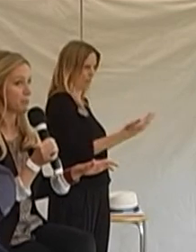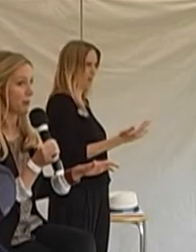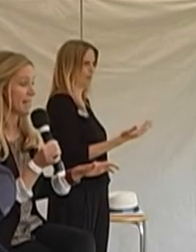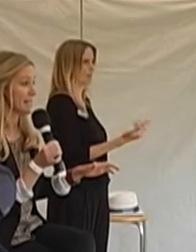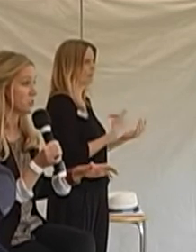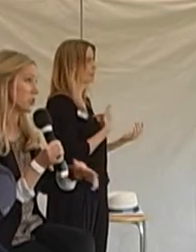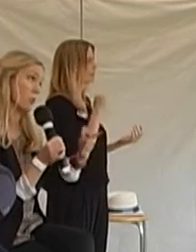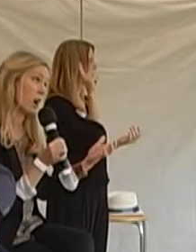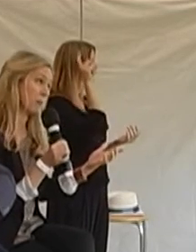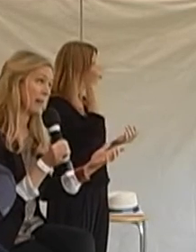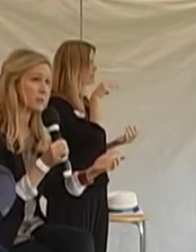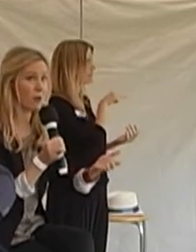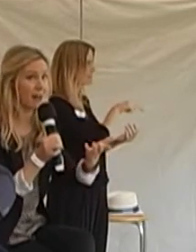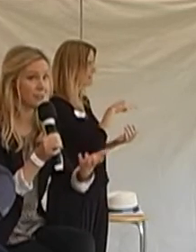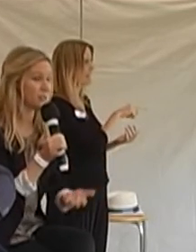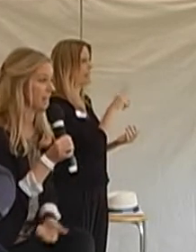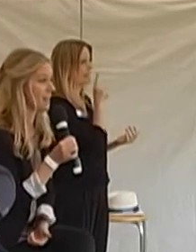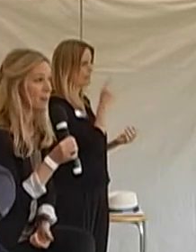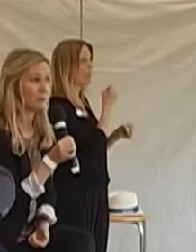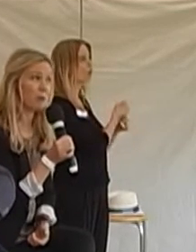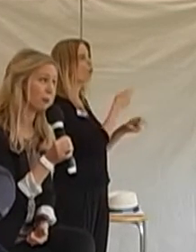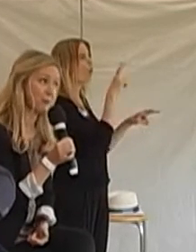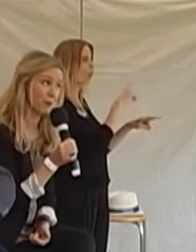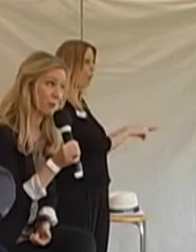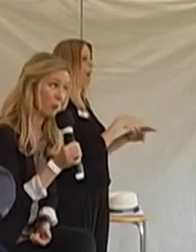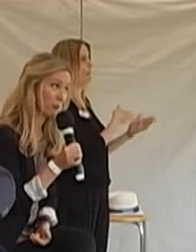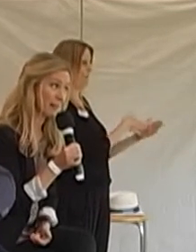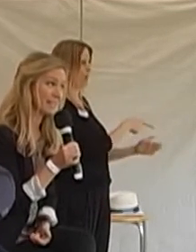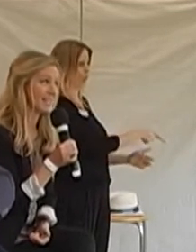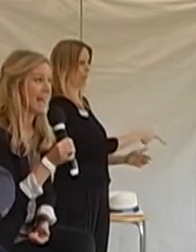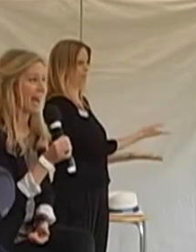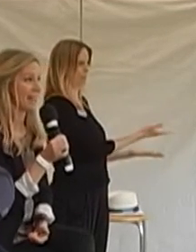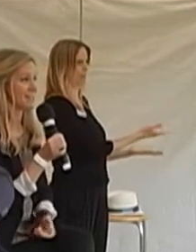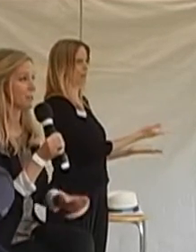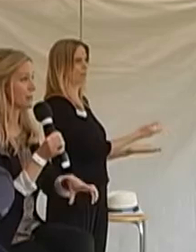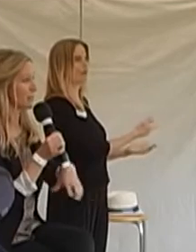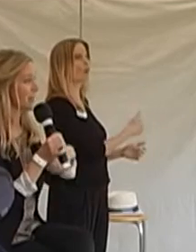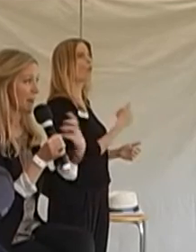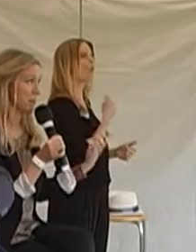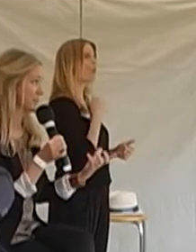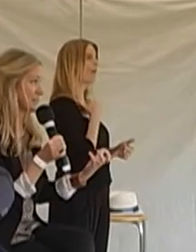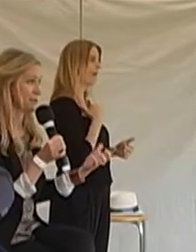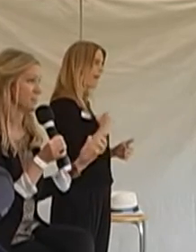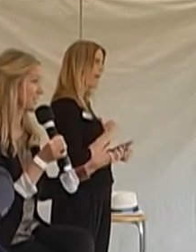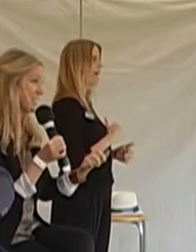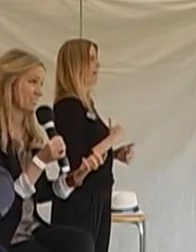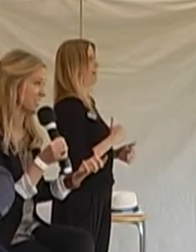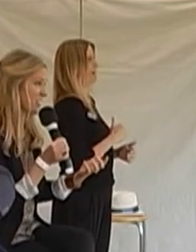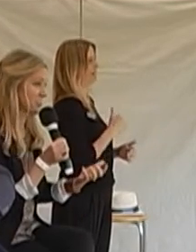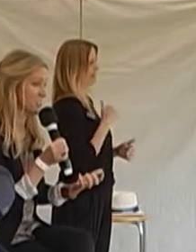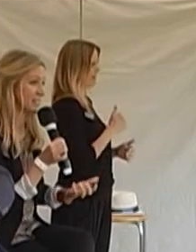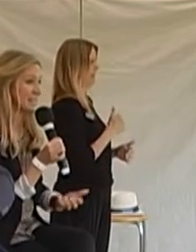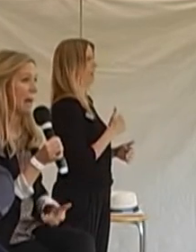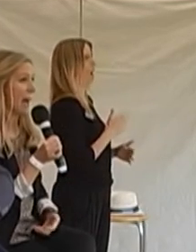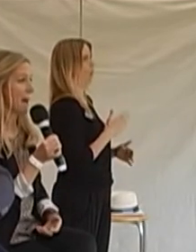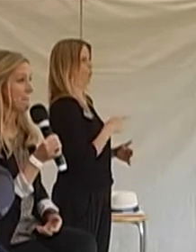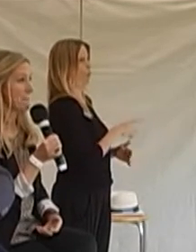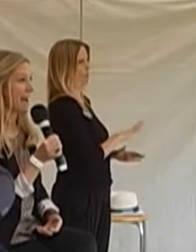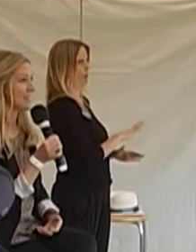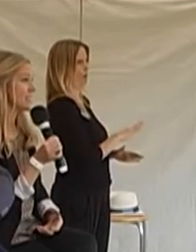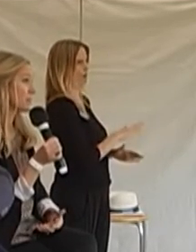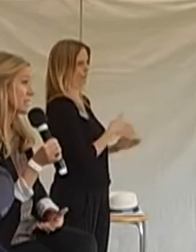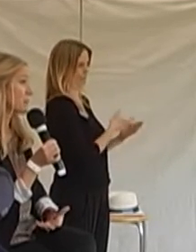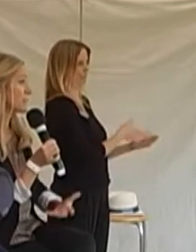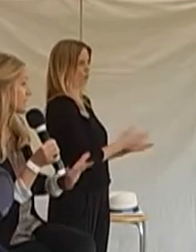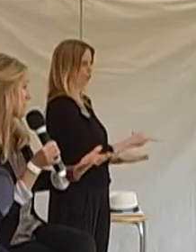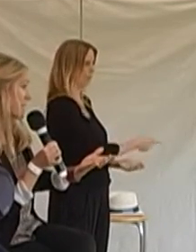think this plays into the workplace where, as you say, a real fear of conflict and a real collaborative consensus culture.